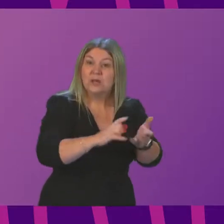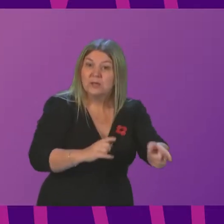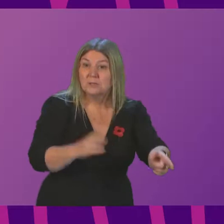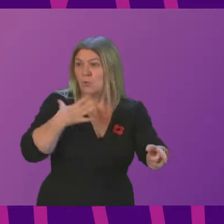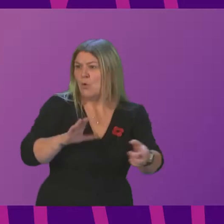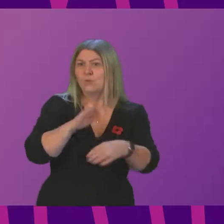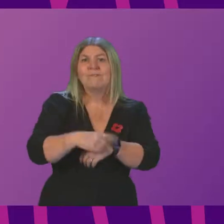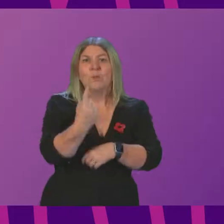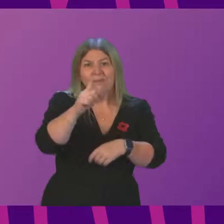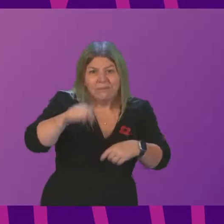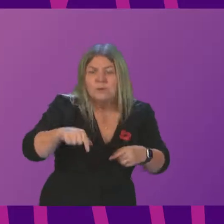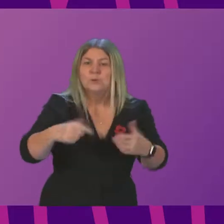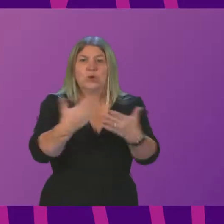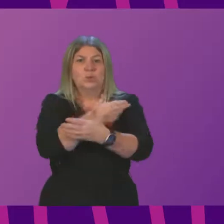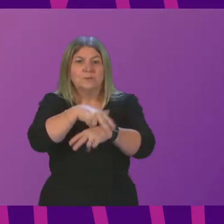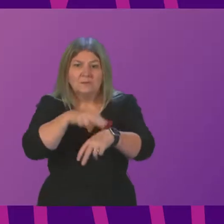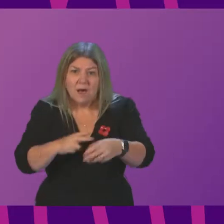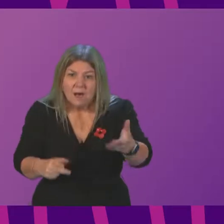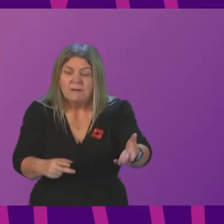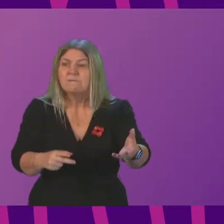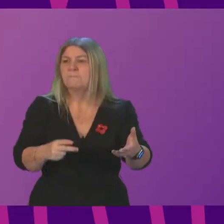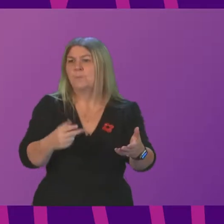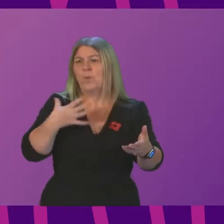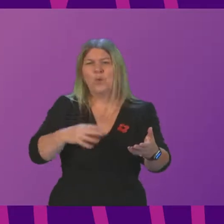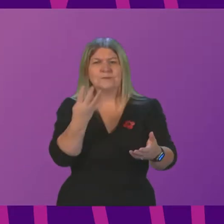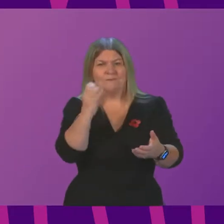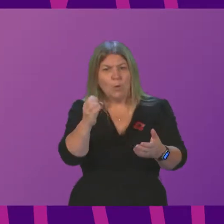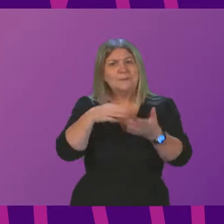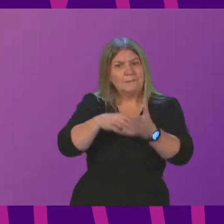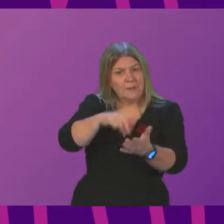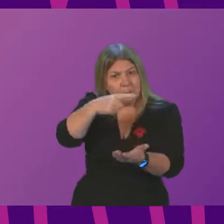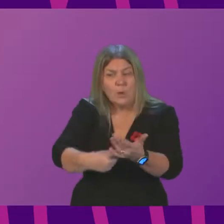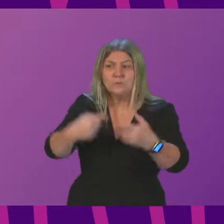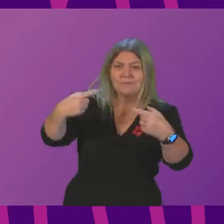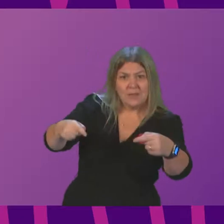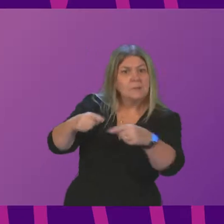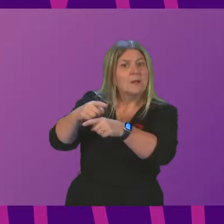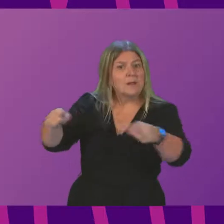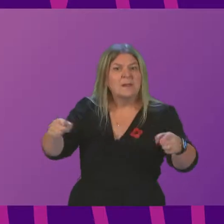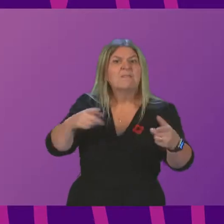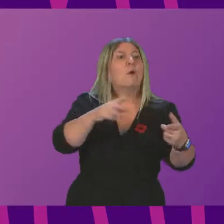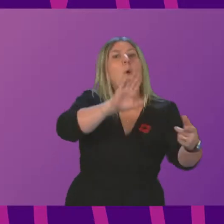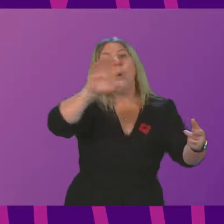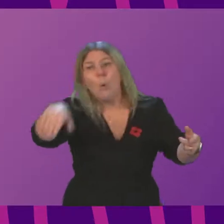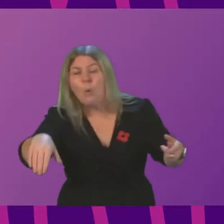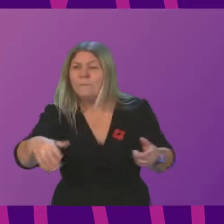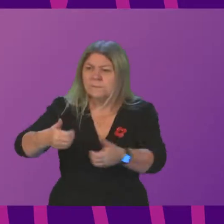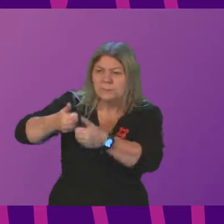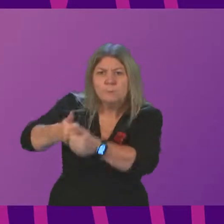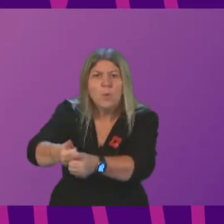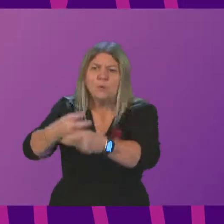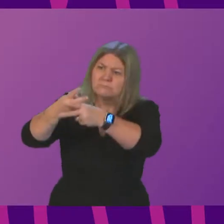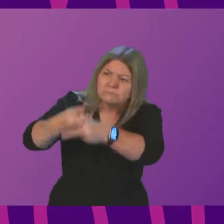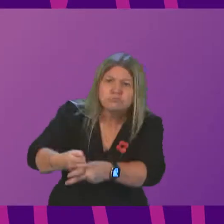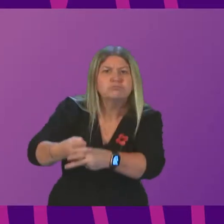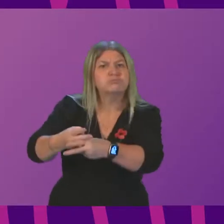staff, about making sure there was £40 million for step-down care, that there was £60 million to maximise the capacity of